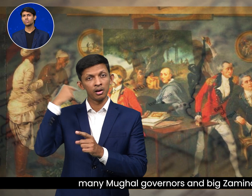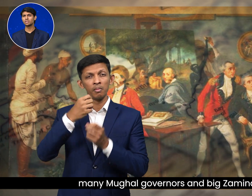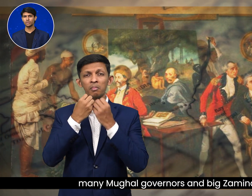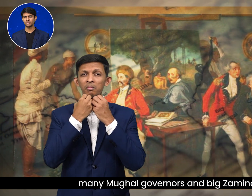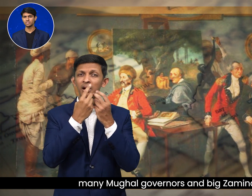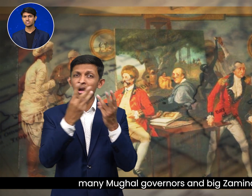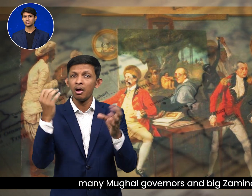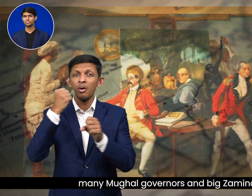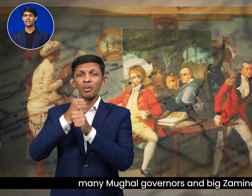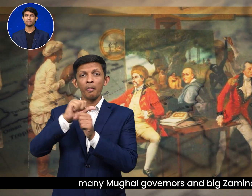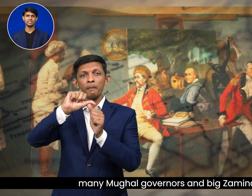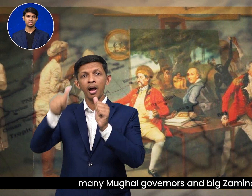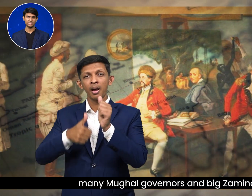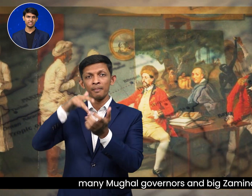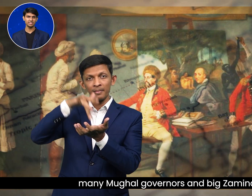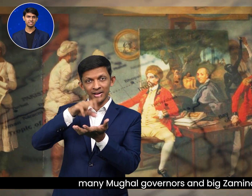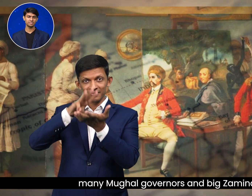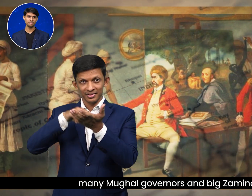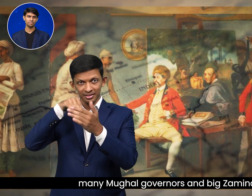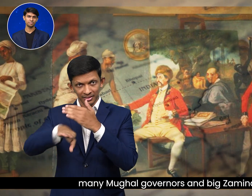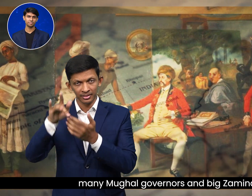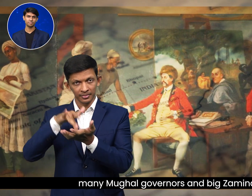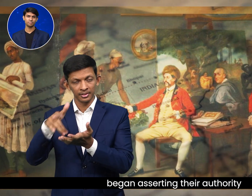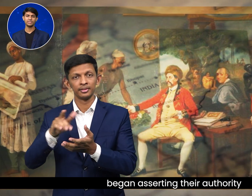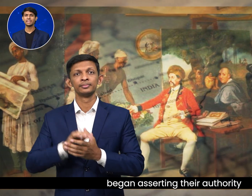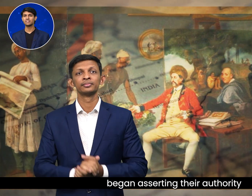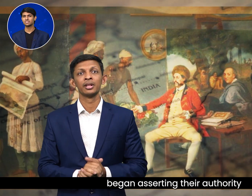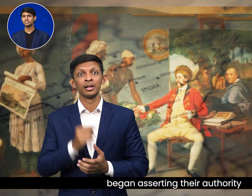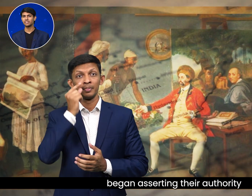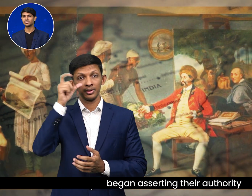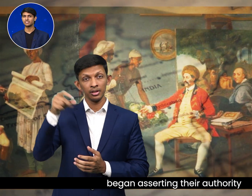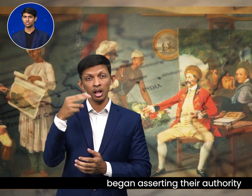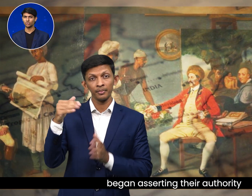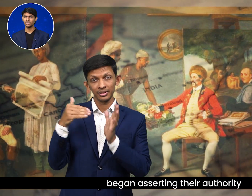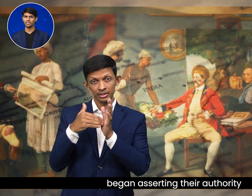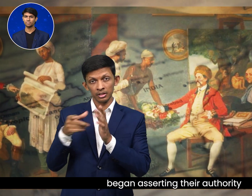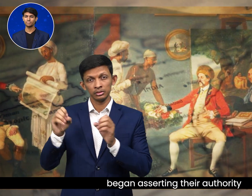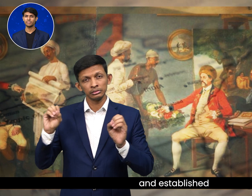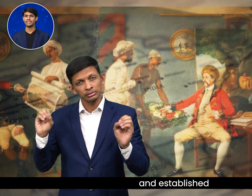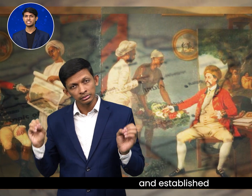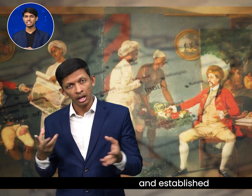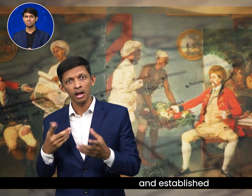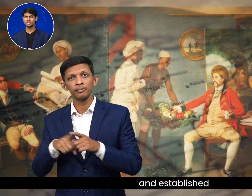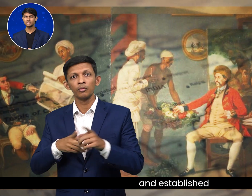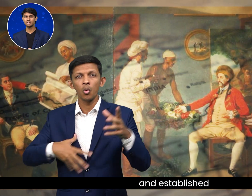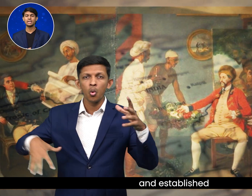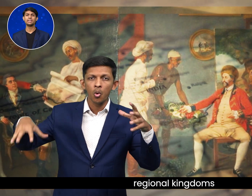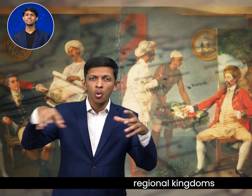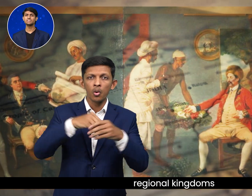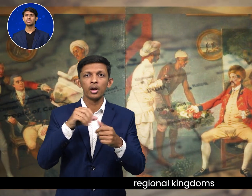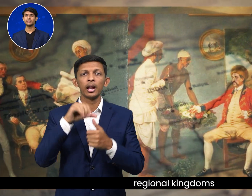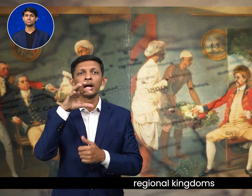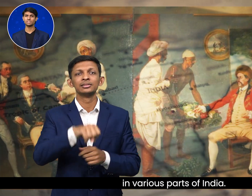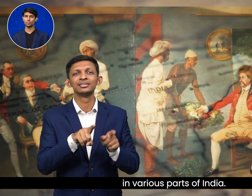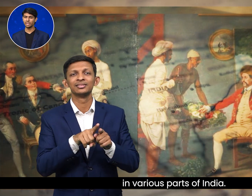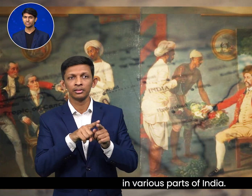many Mughal governors and big zamindars began asserting their authority and established